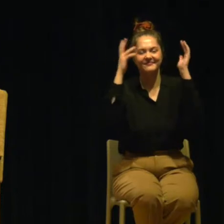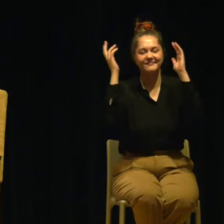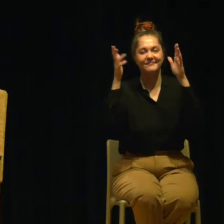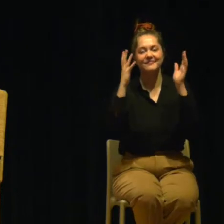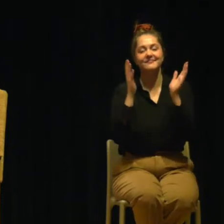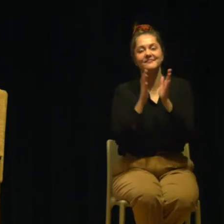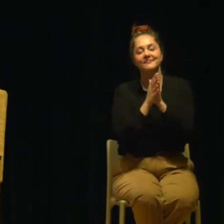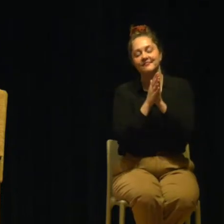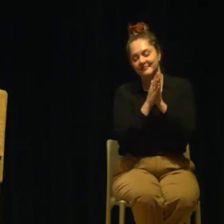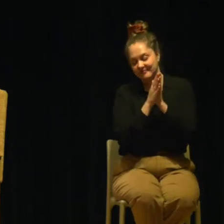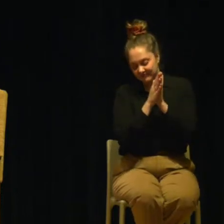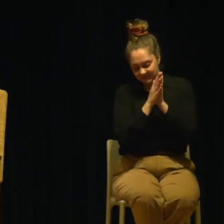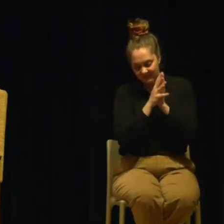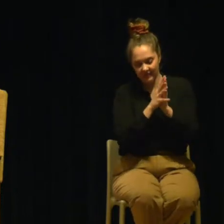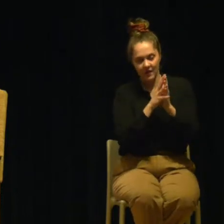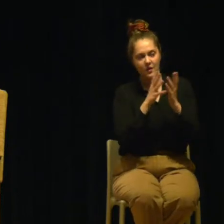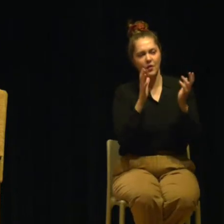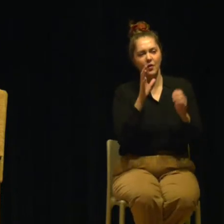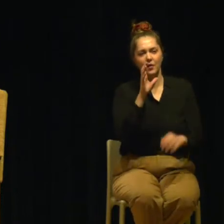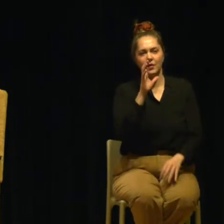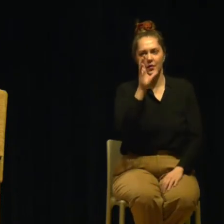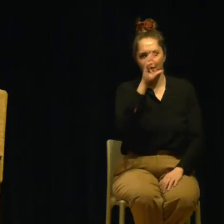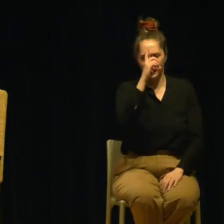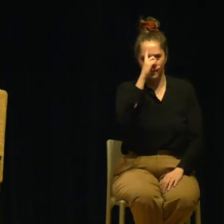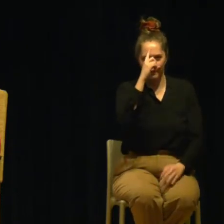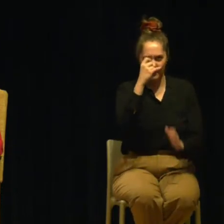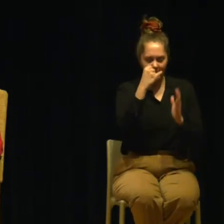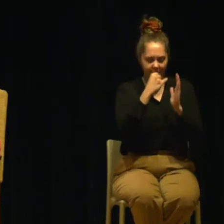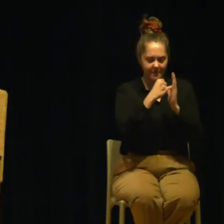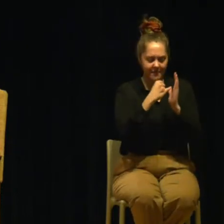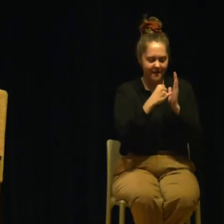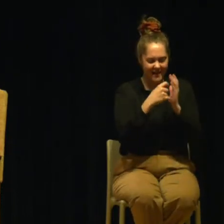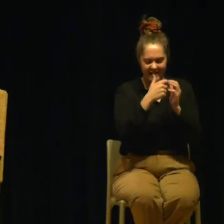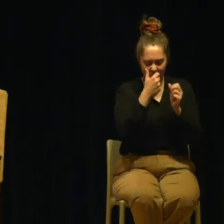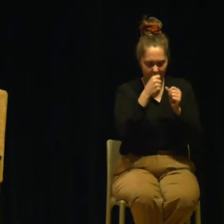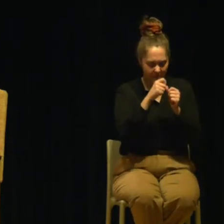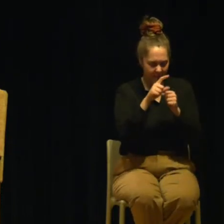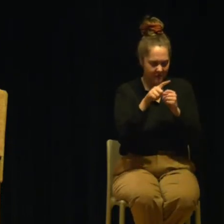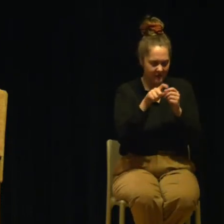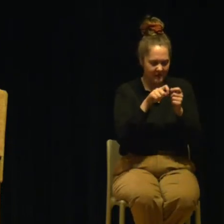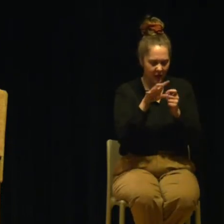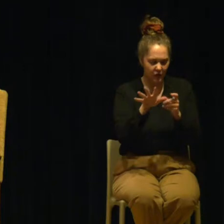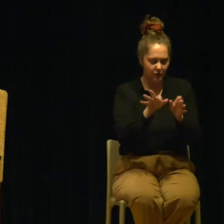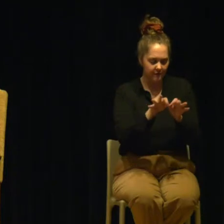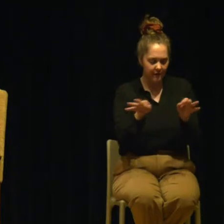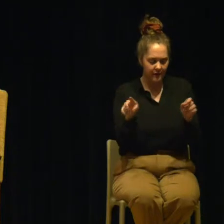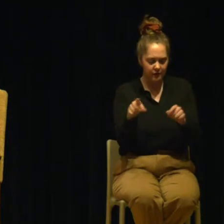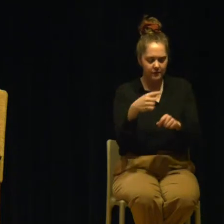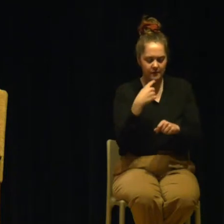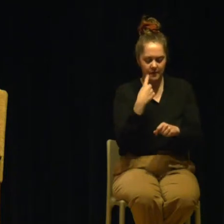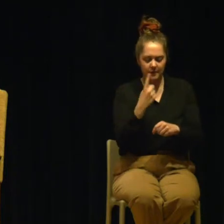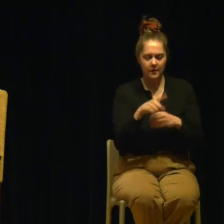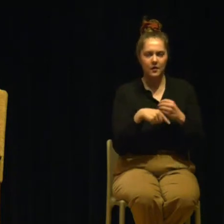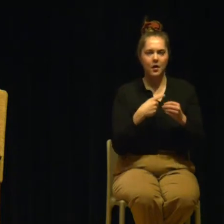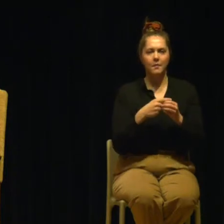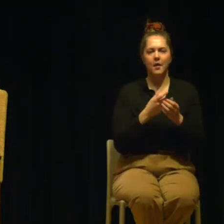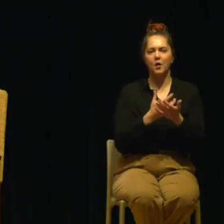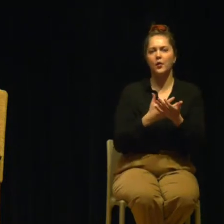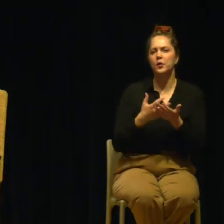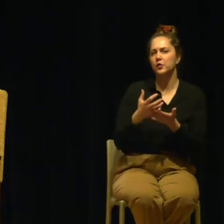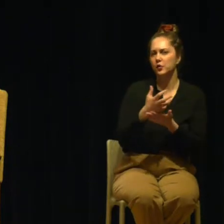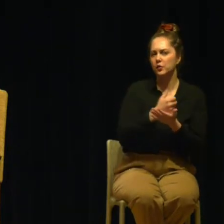And I love that I was looking for the line. I can't remember exactly what the turn of phrase was. You had said something about curating